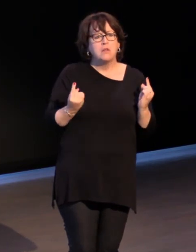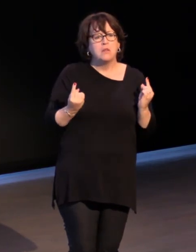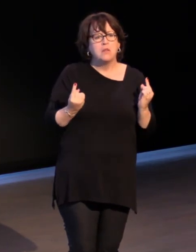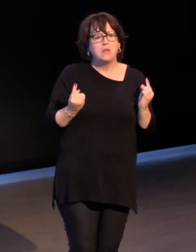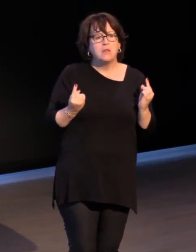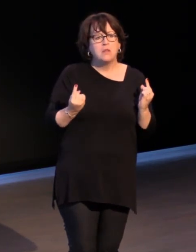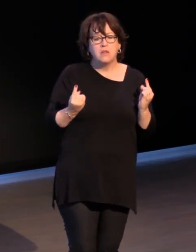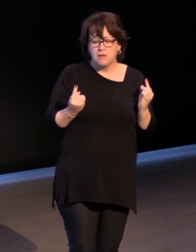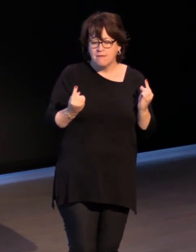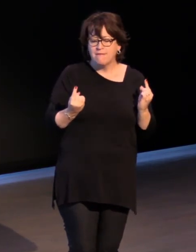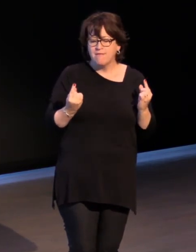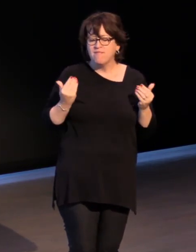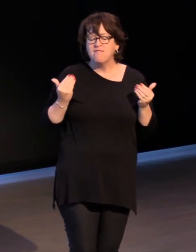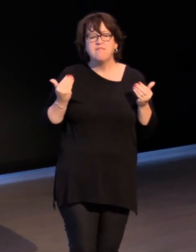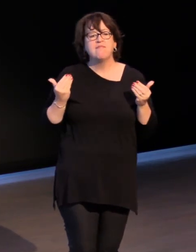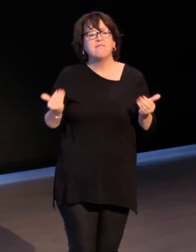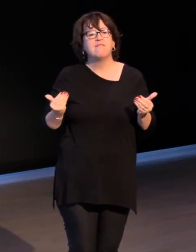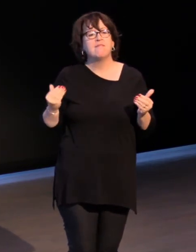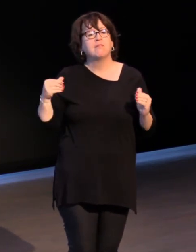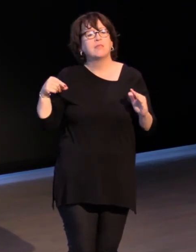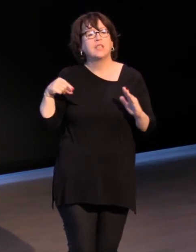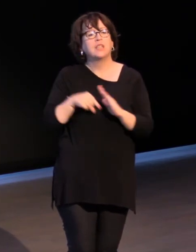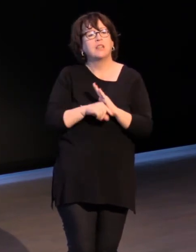and they wanted to kill us all.